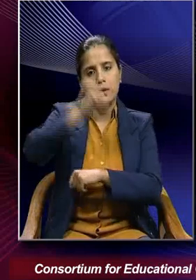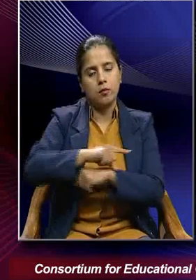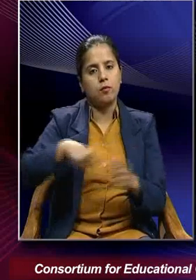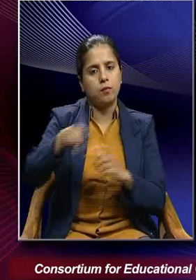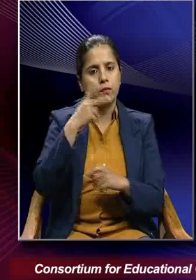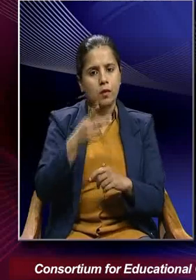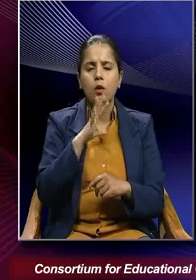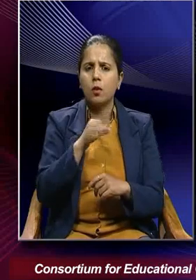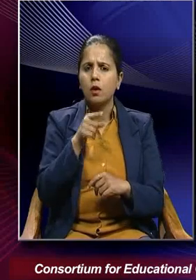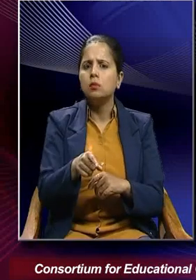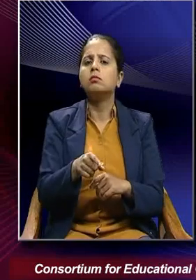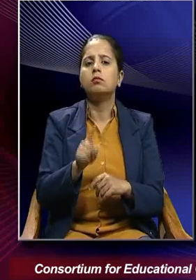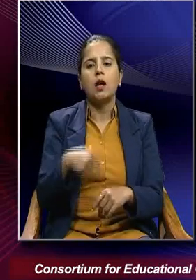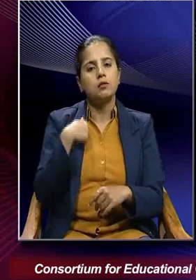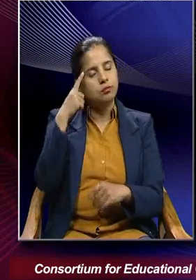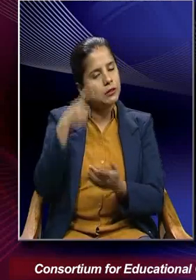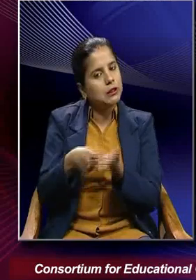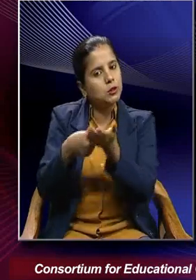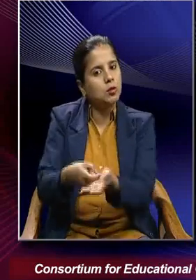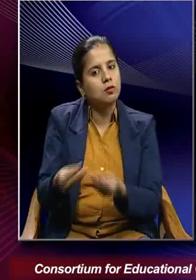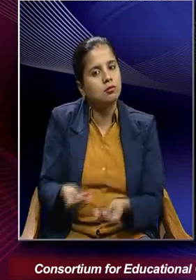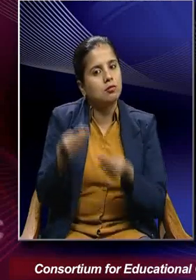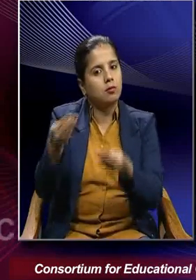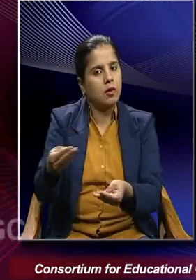an apt kind of a tribute to him for the